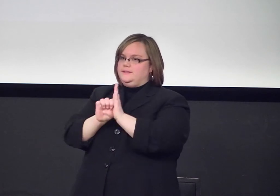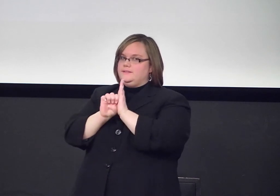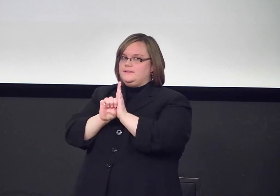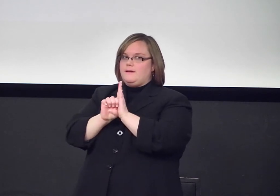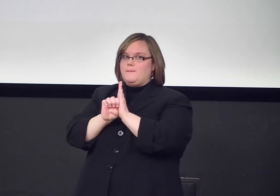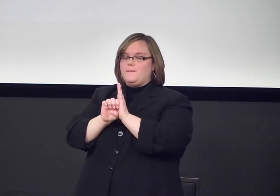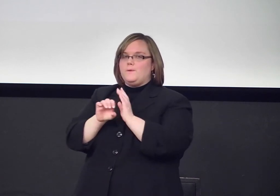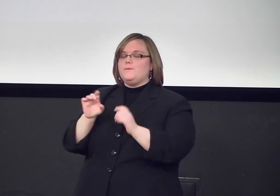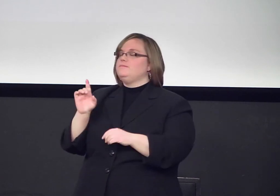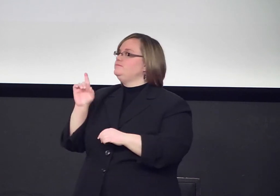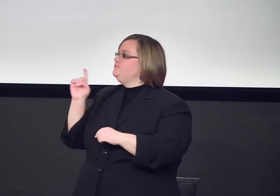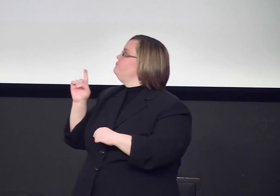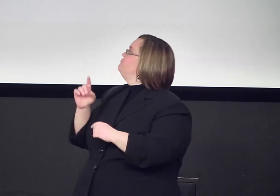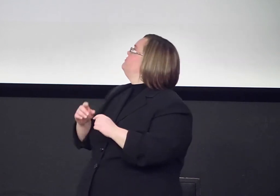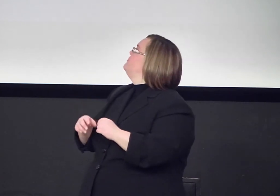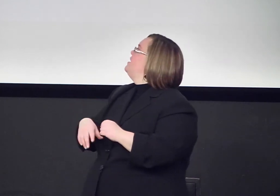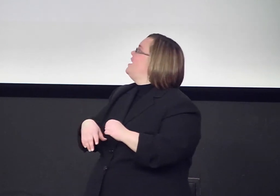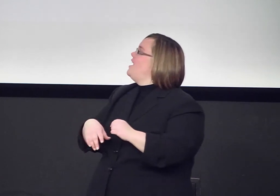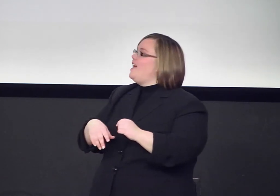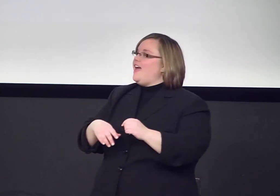Okay, the first example.